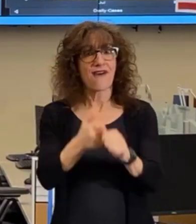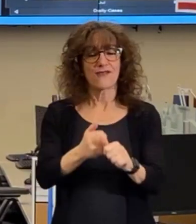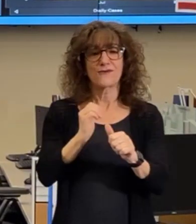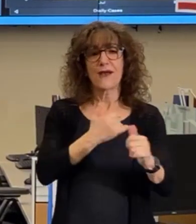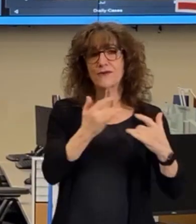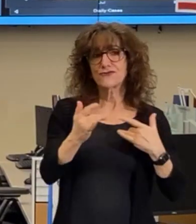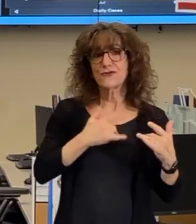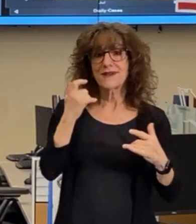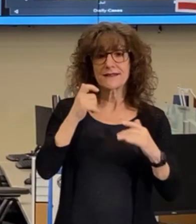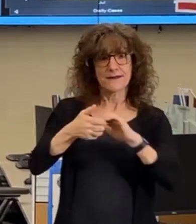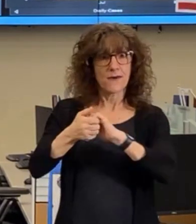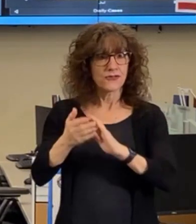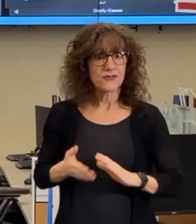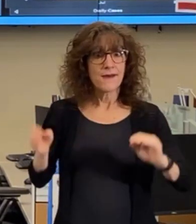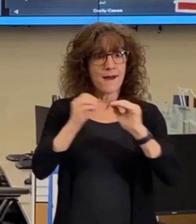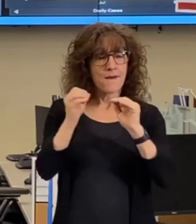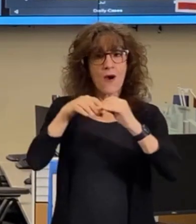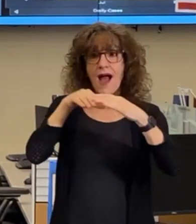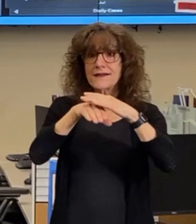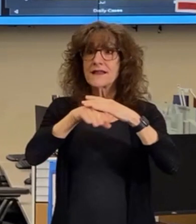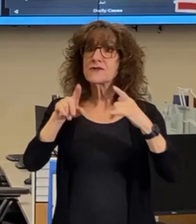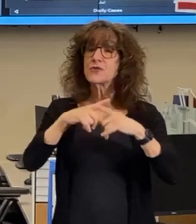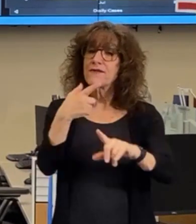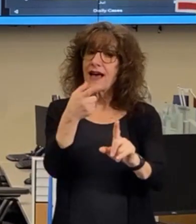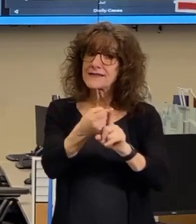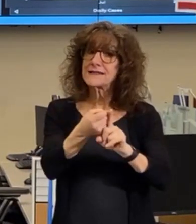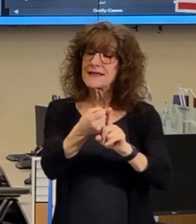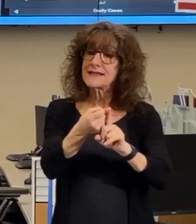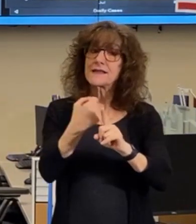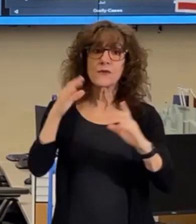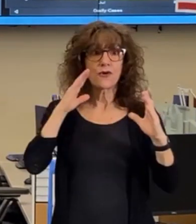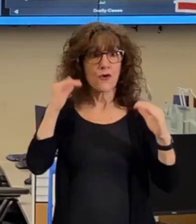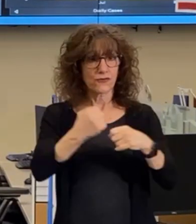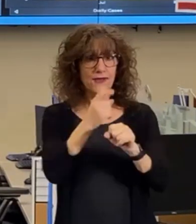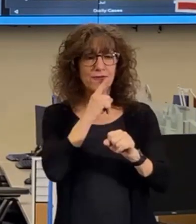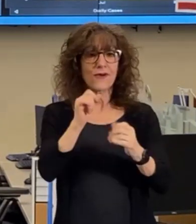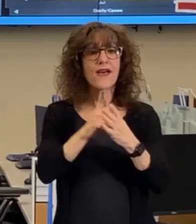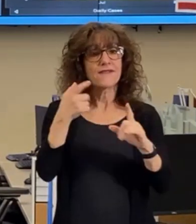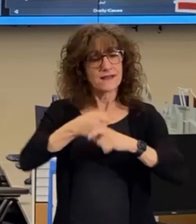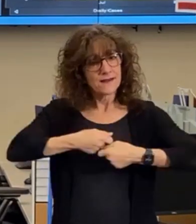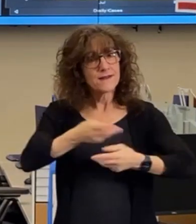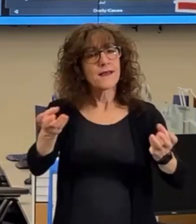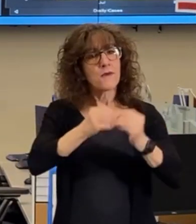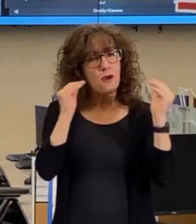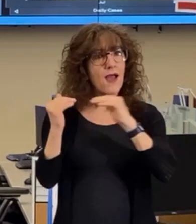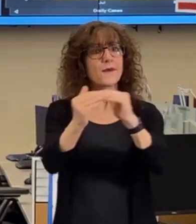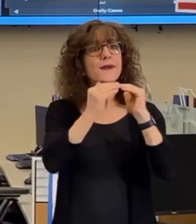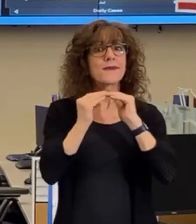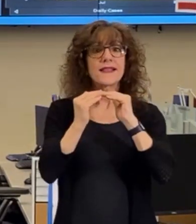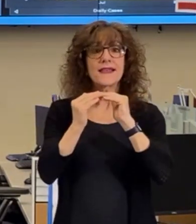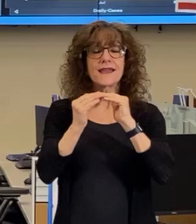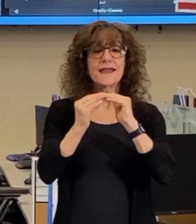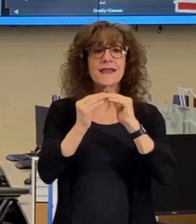these partnerships and increased access to vaccines, we help to ensure that vaccines are distributed more equitably to